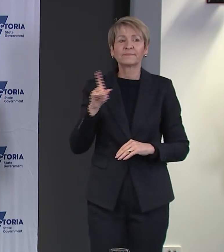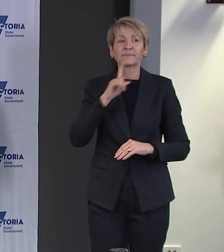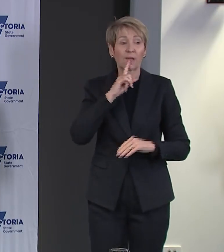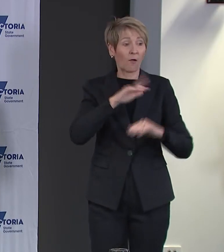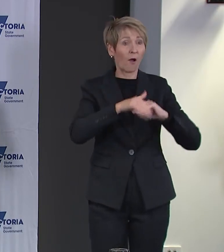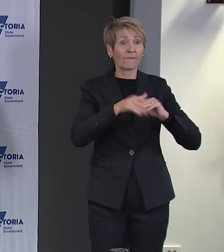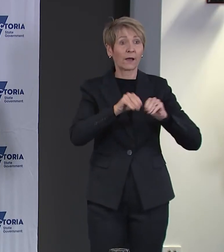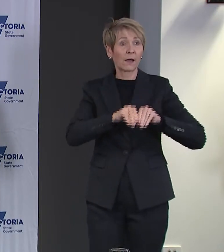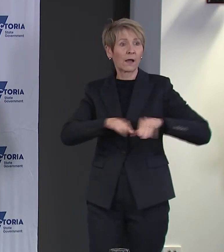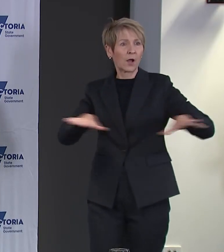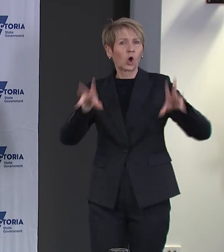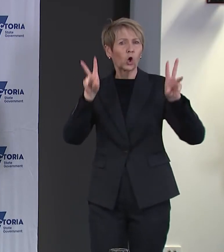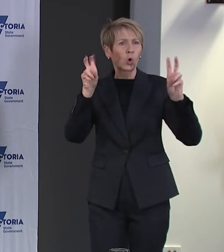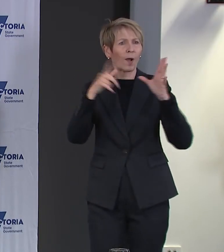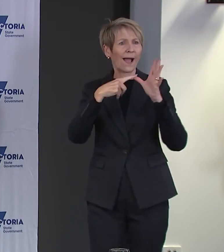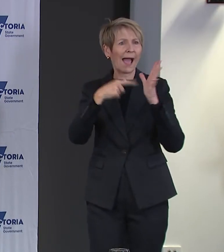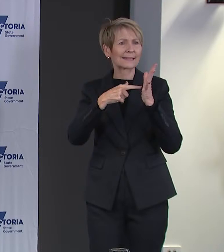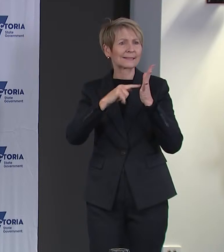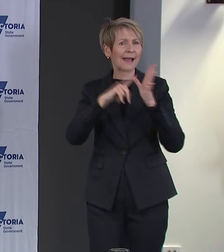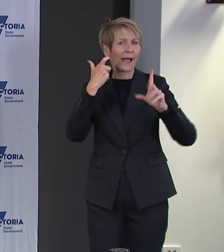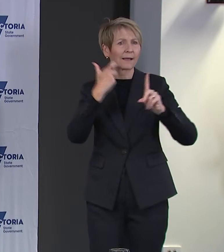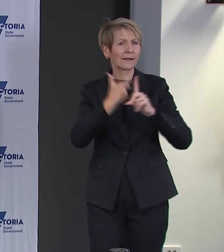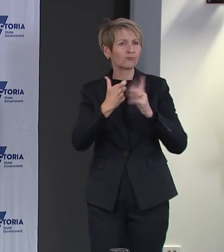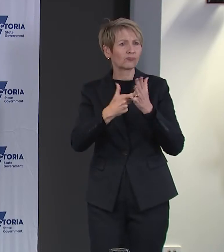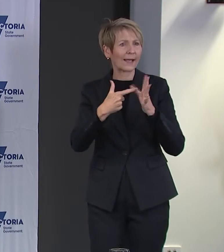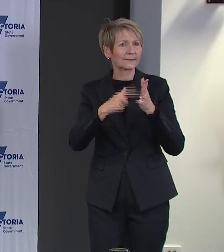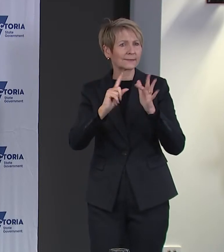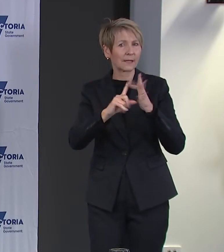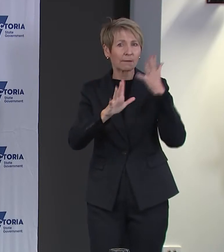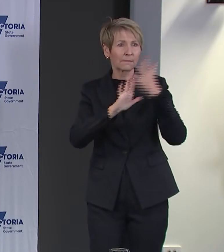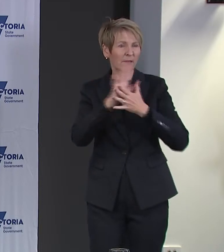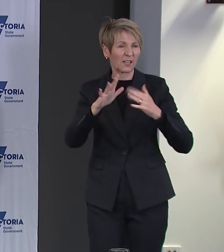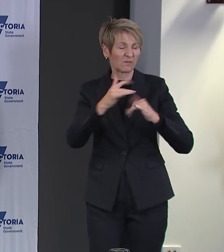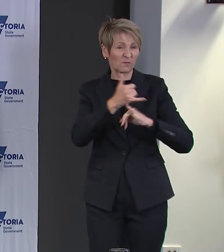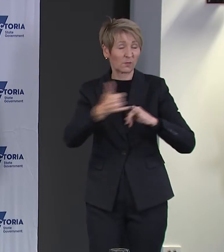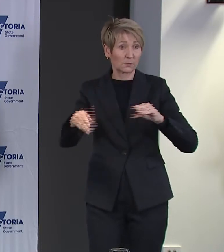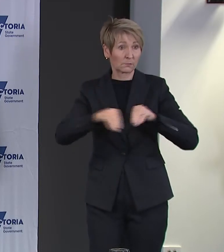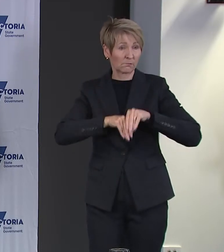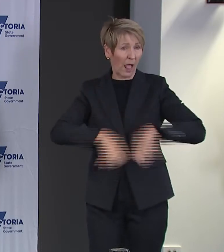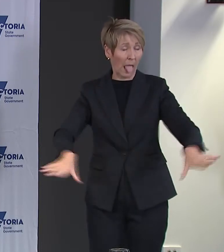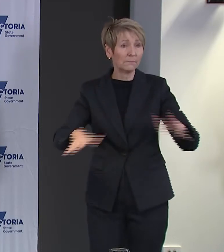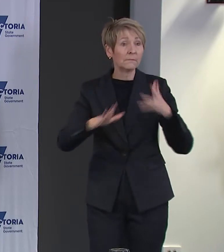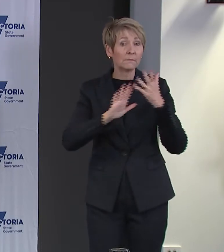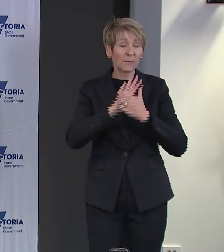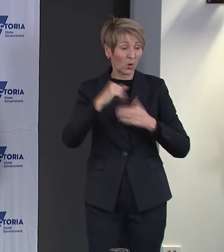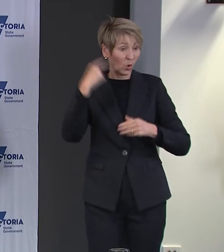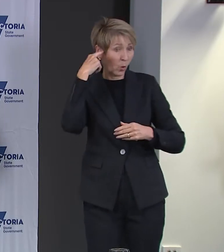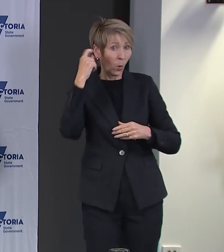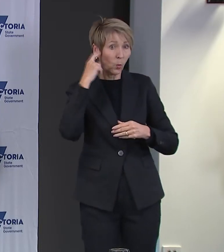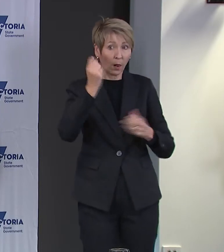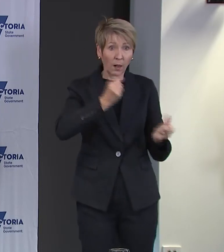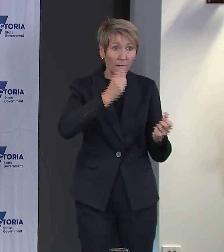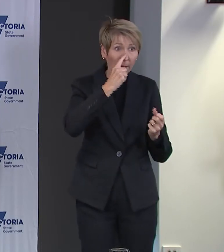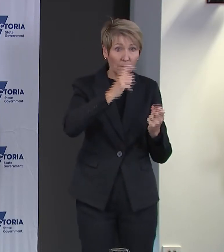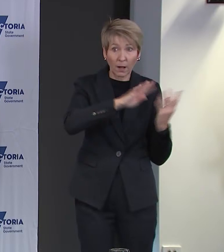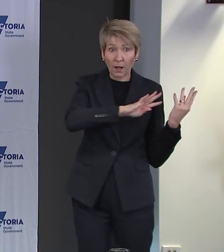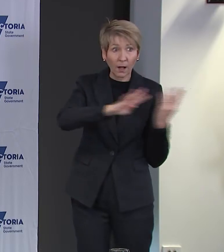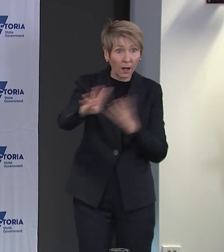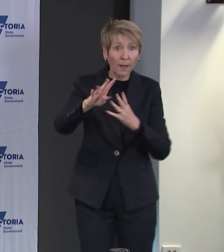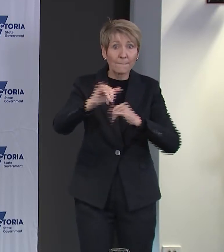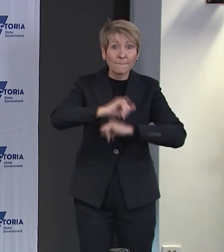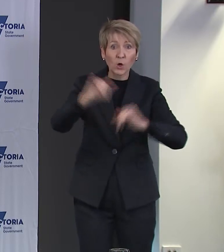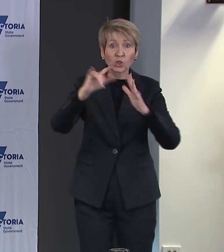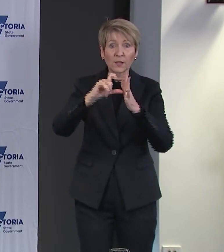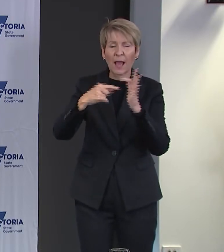would mean that we would have seen, people with more severe illness, and they would have presented to hospital, been tested in emergency